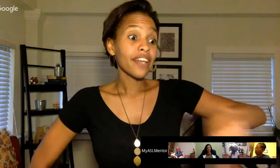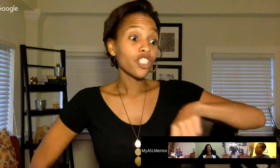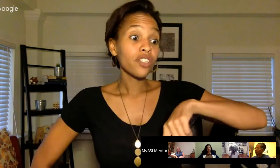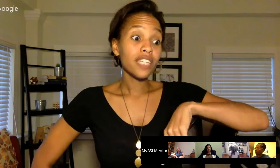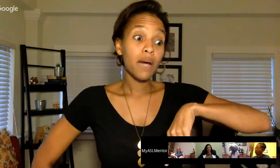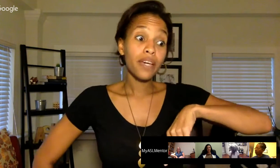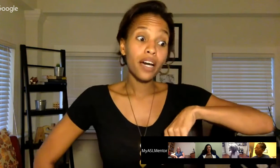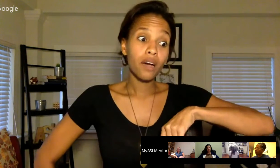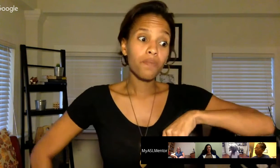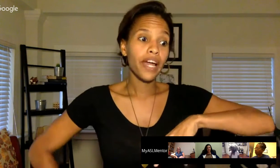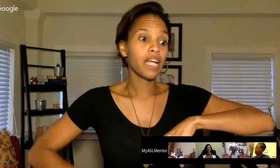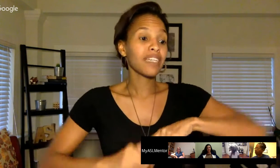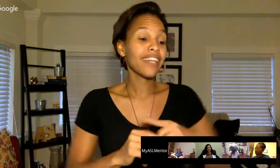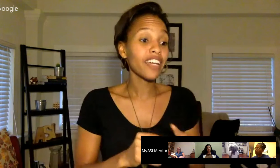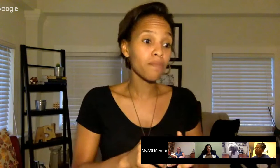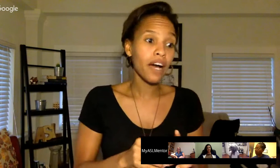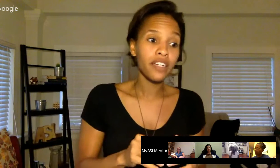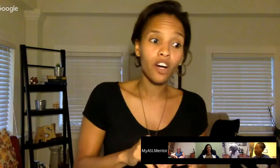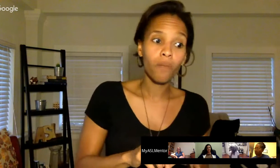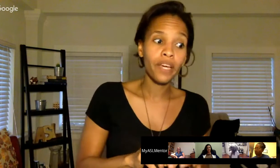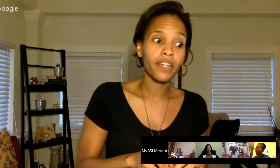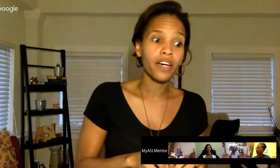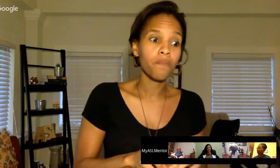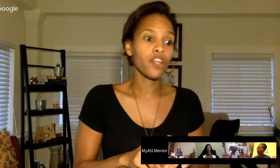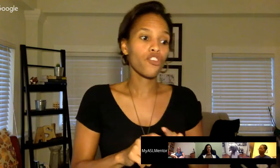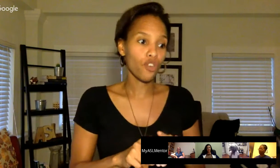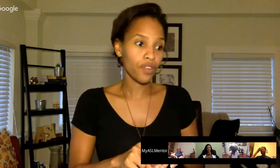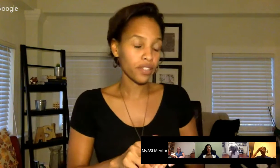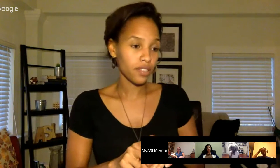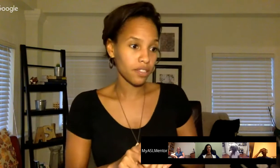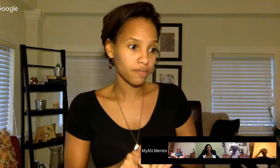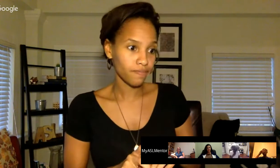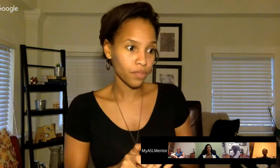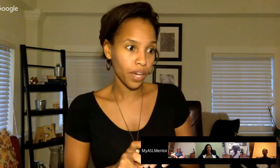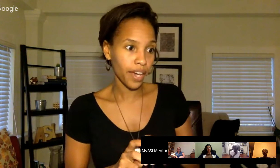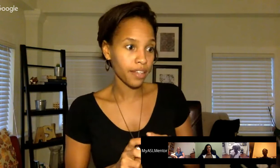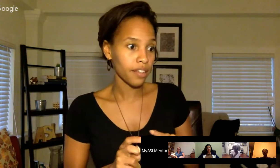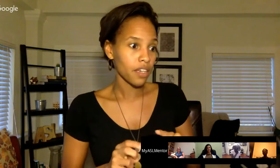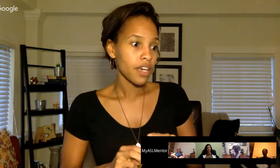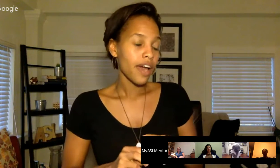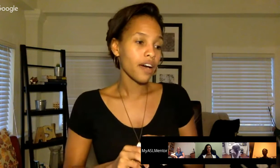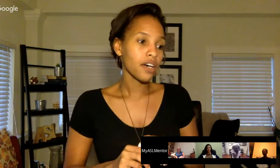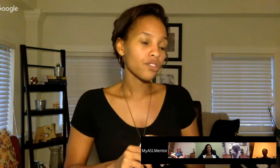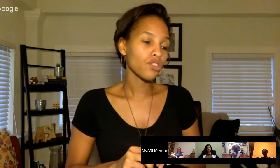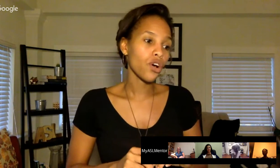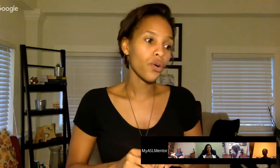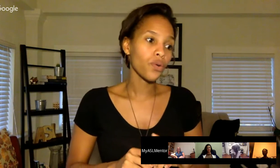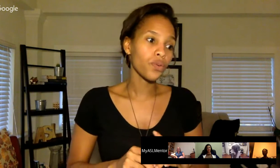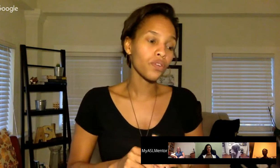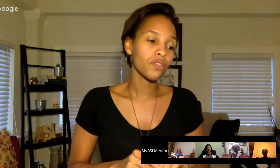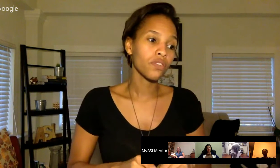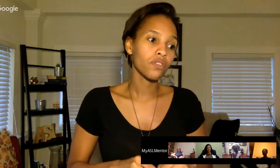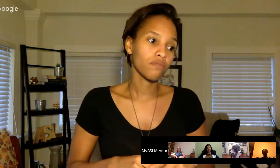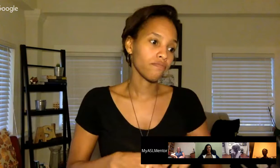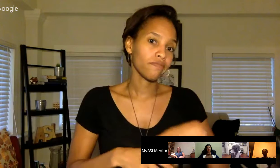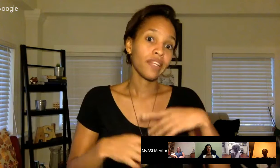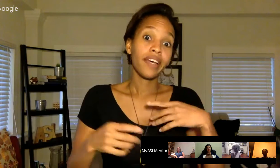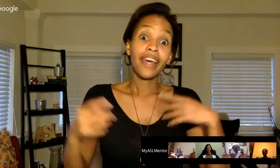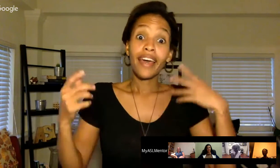Anyway, the election is coming up, and I'm excited about it, albeit a bit nervous. Okay, so